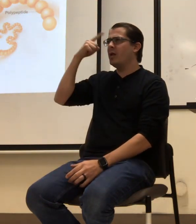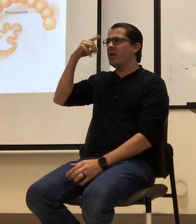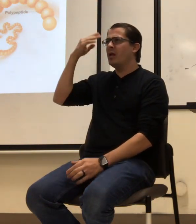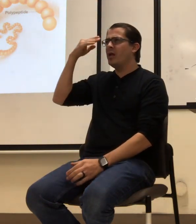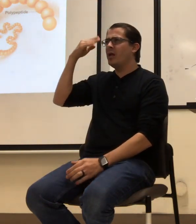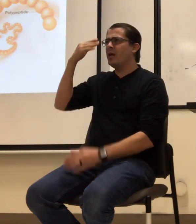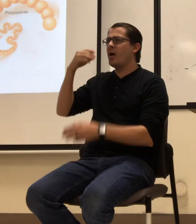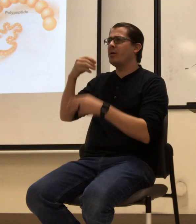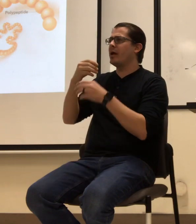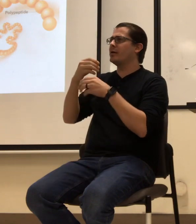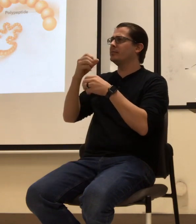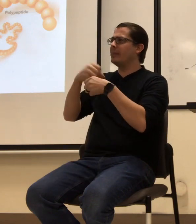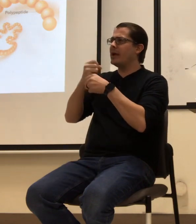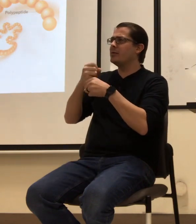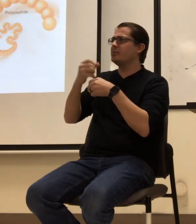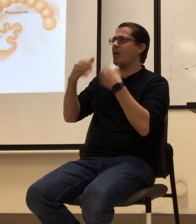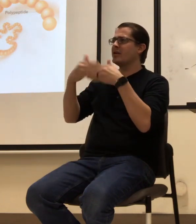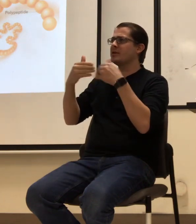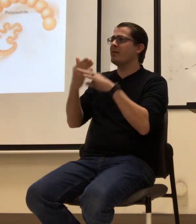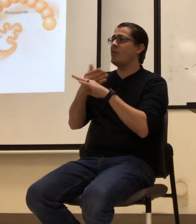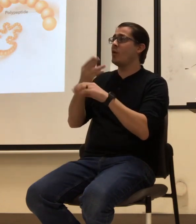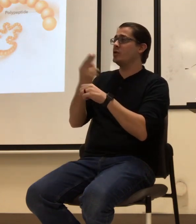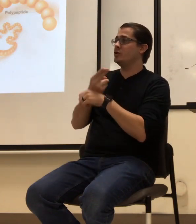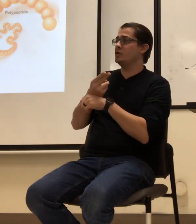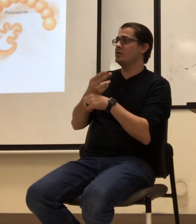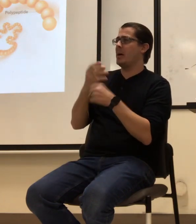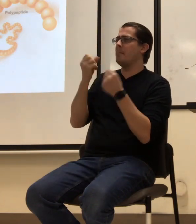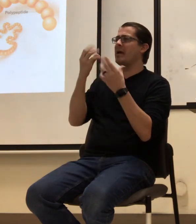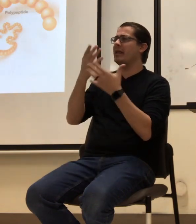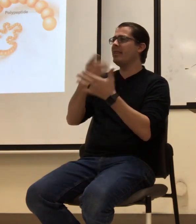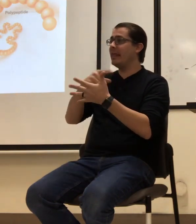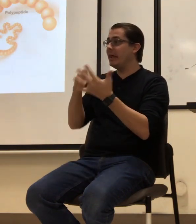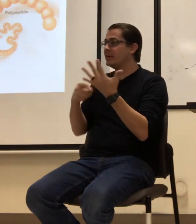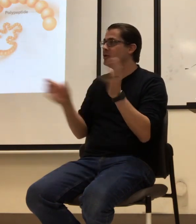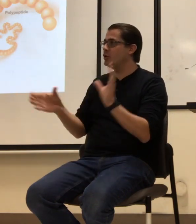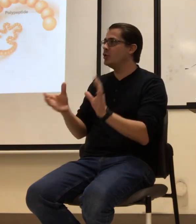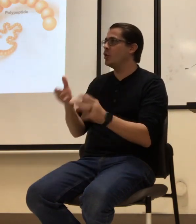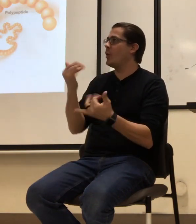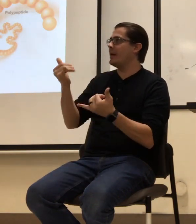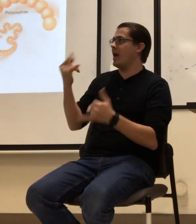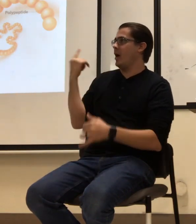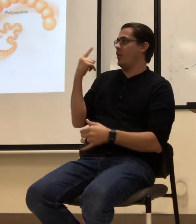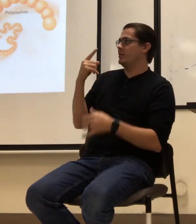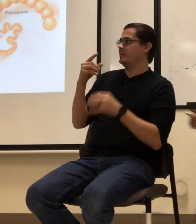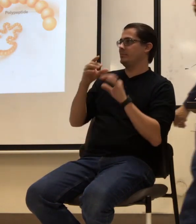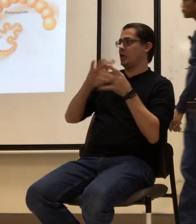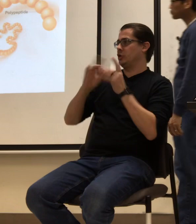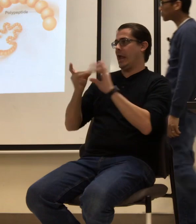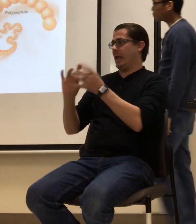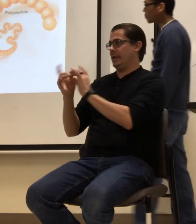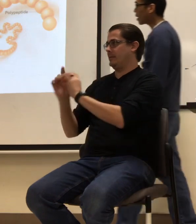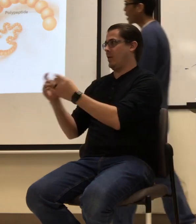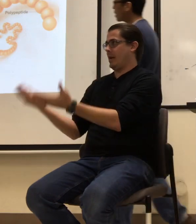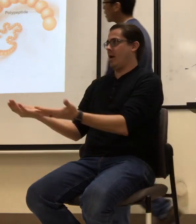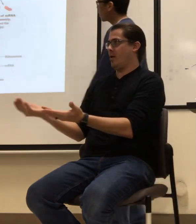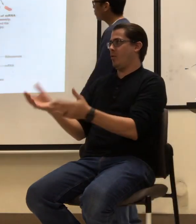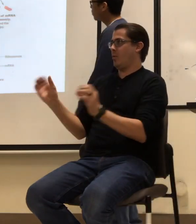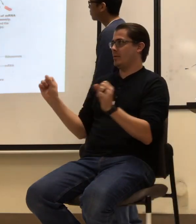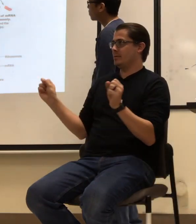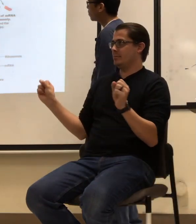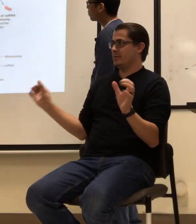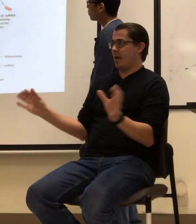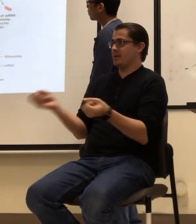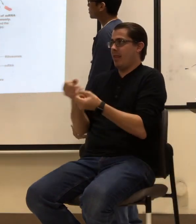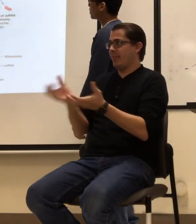before it's ready to be used, just like getting a new phone. There's a lot of things you have to do to it. Right now, it's just a polypeptide chain. And